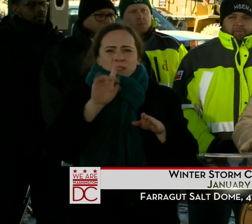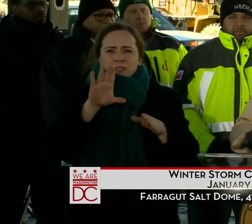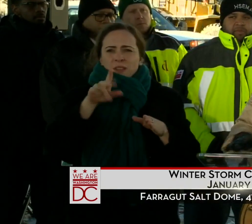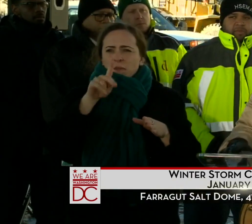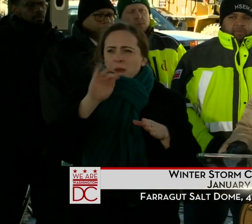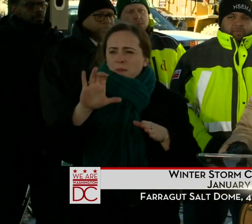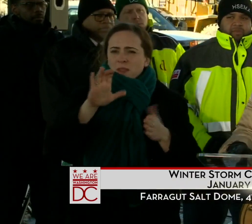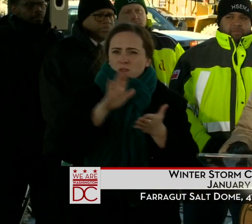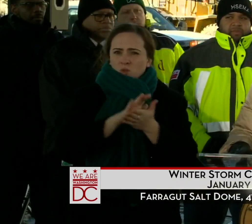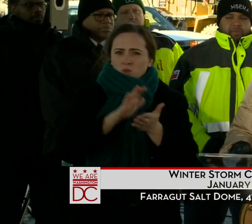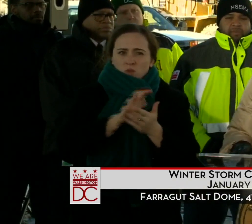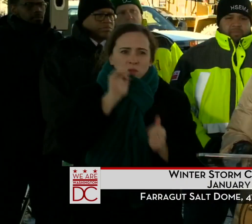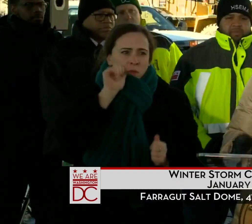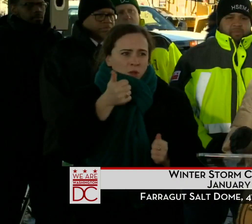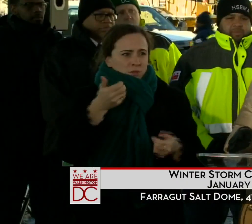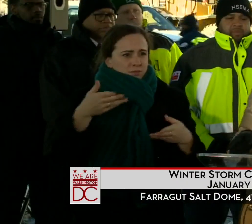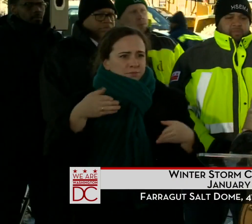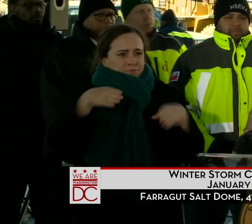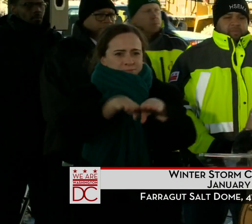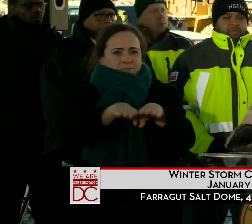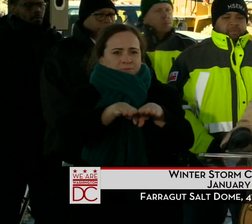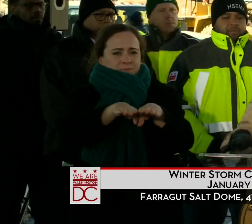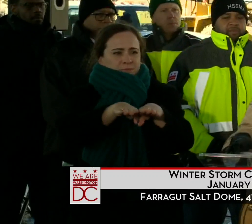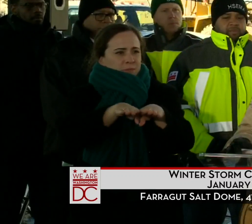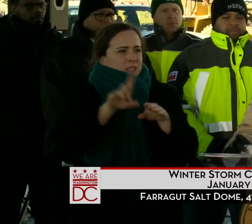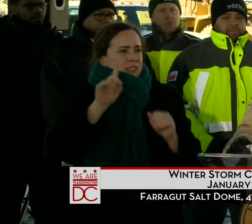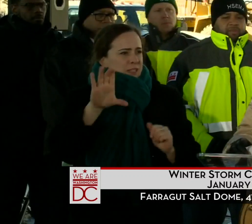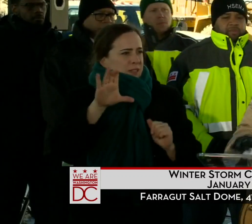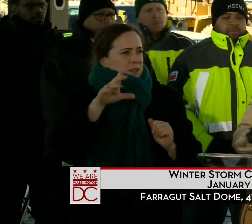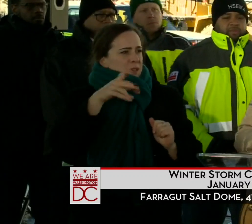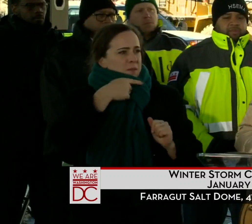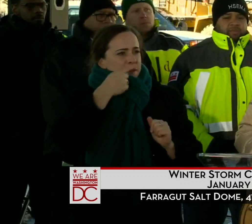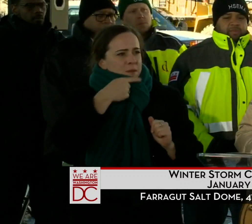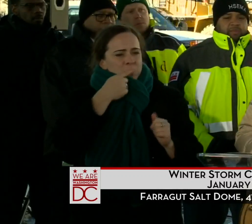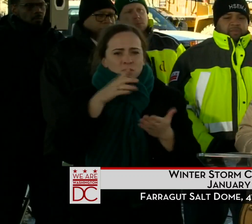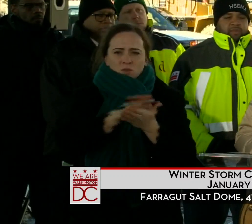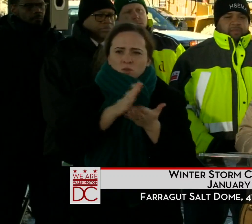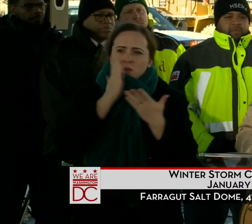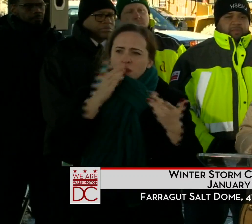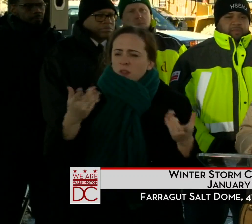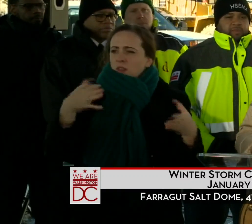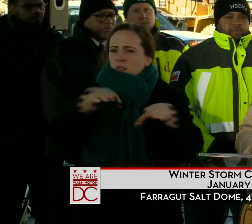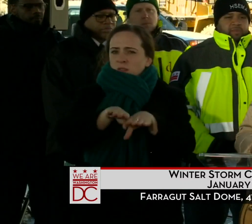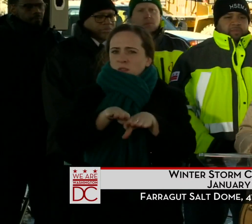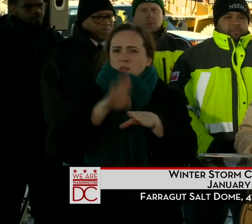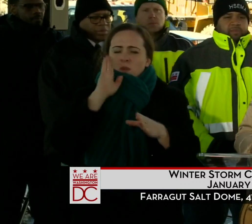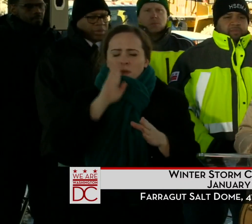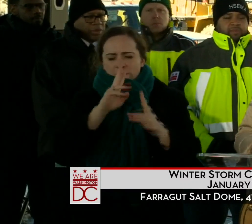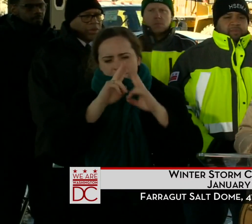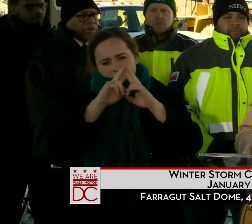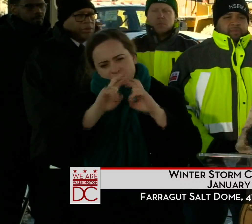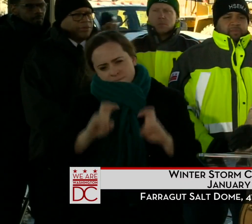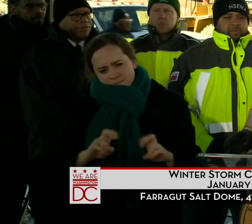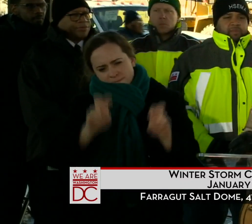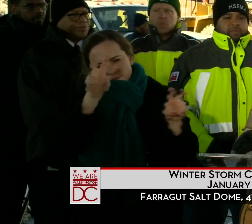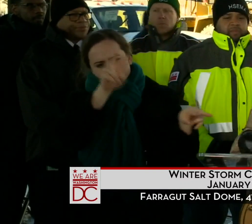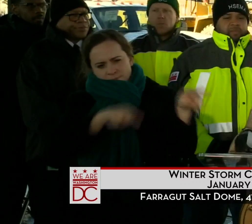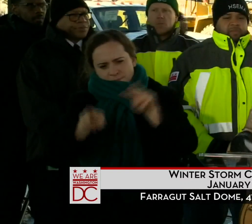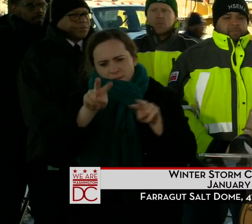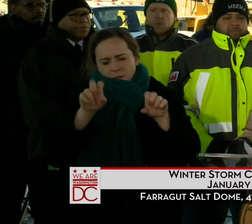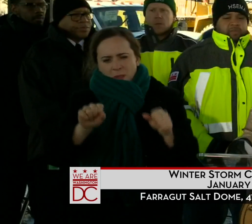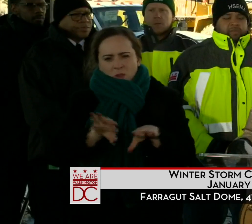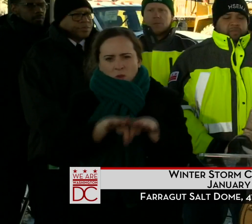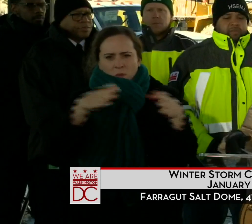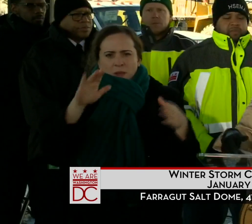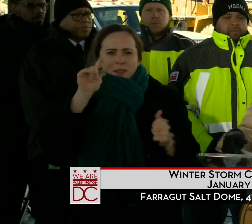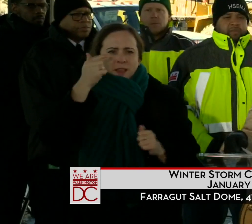Public Schools tomorrow. DC Public Schools will be closed tomorrow. We will be further assessing our ability to open